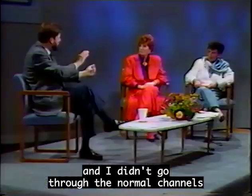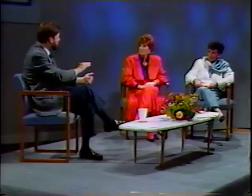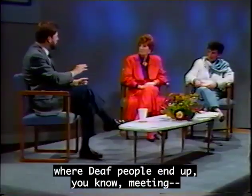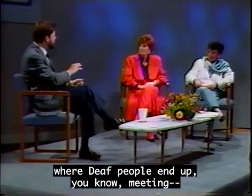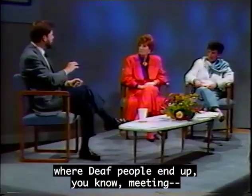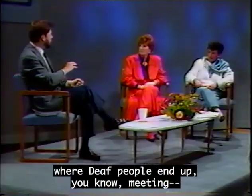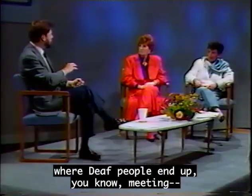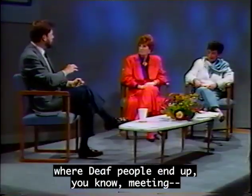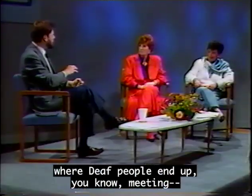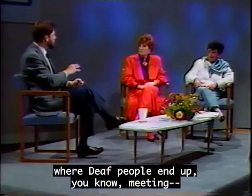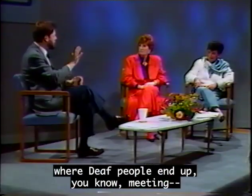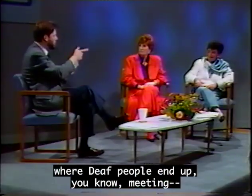channels